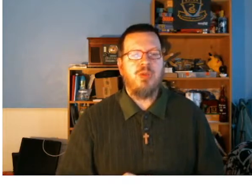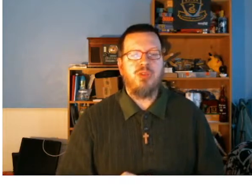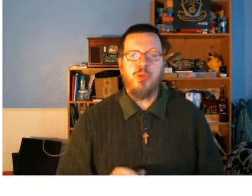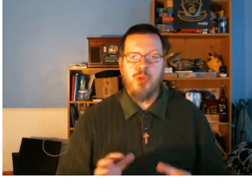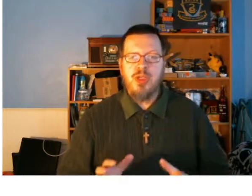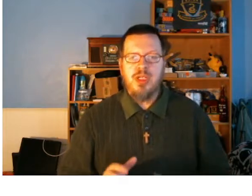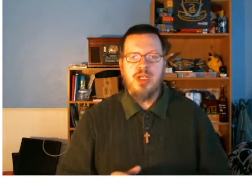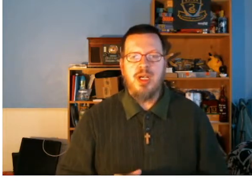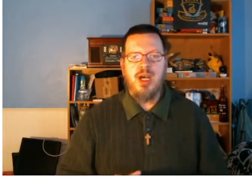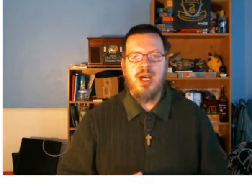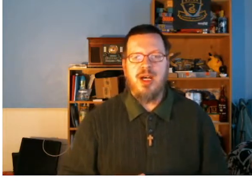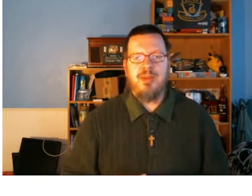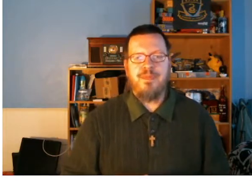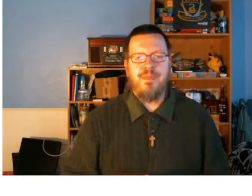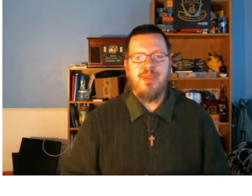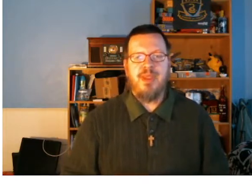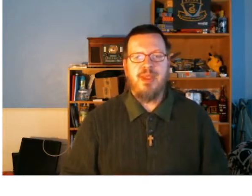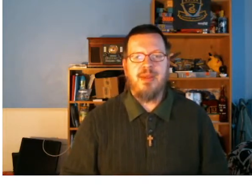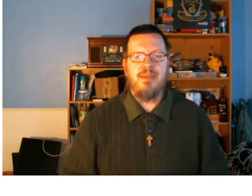almost rude